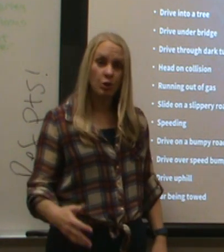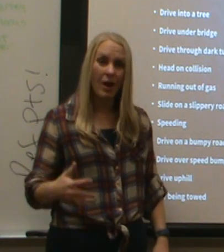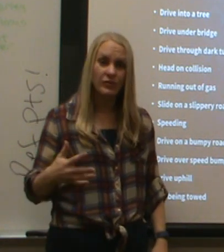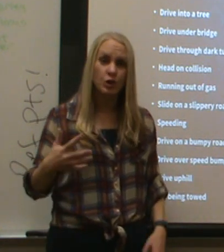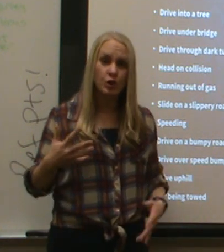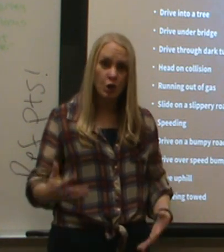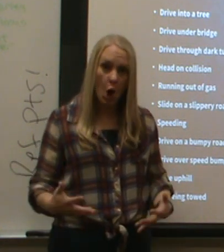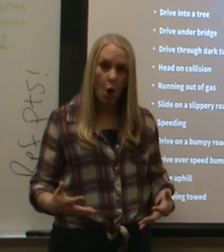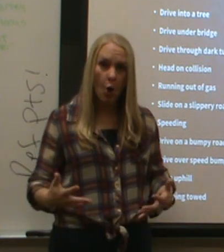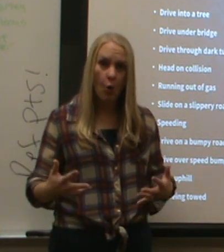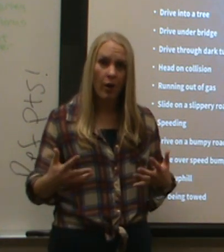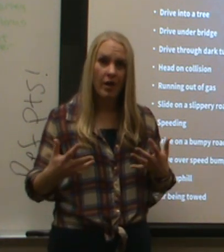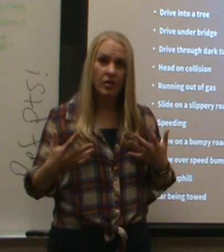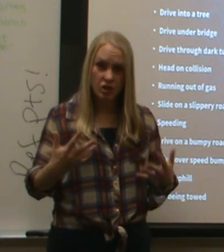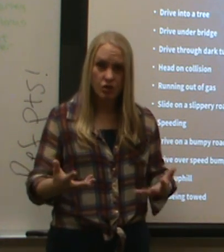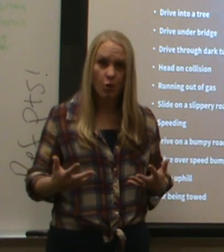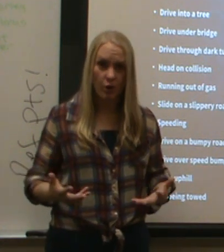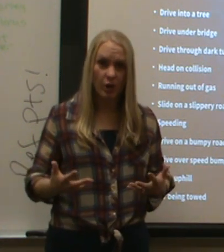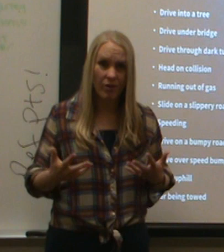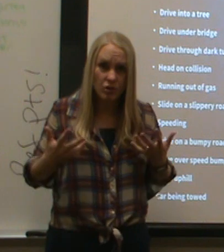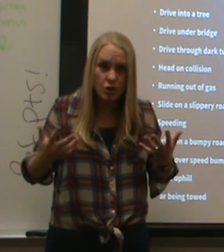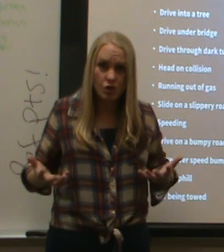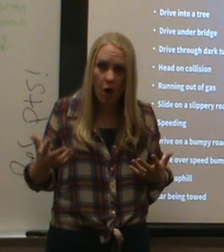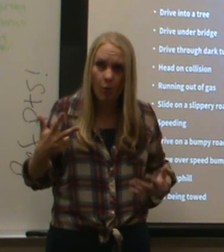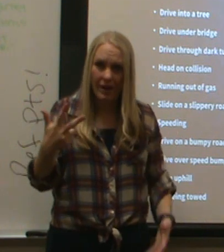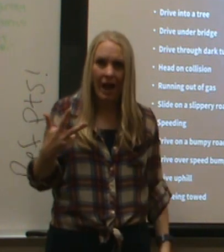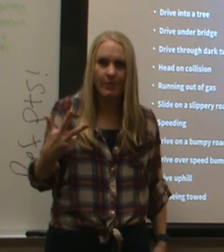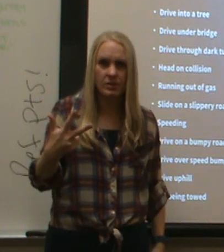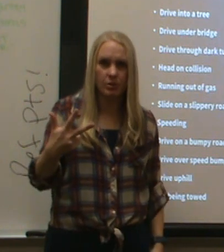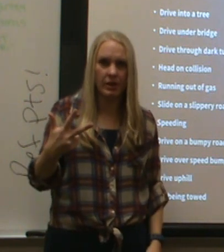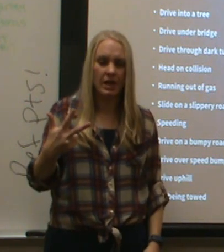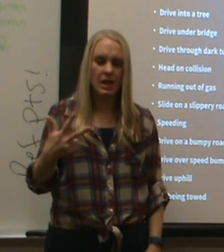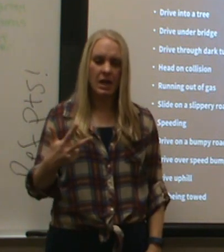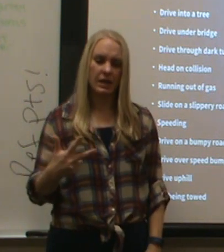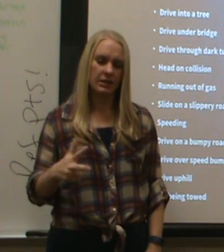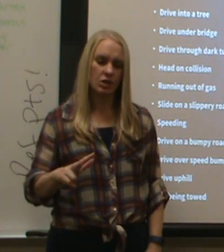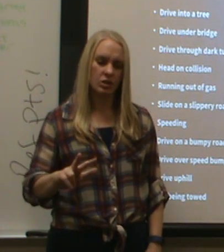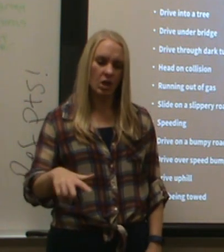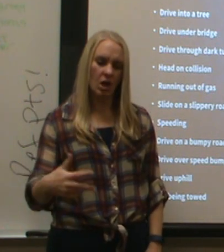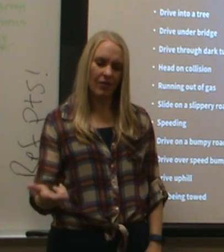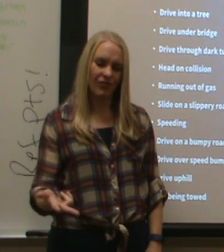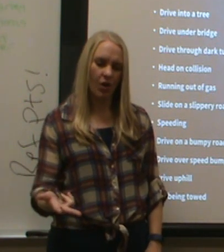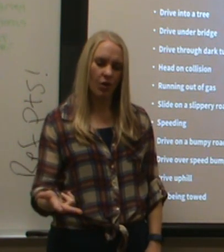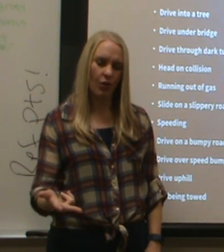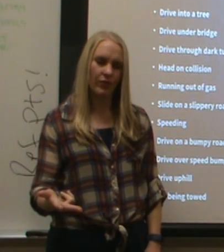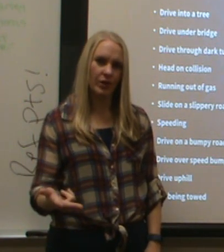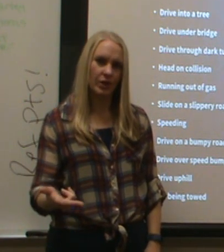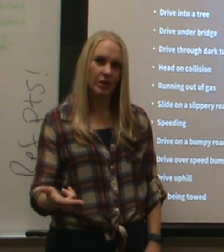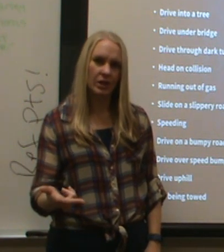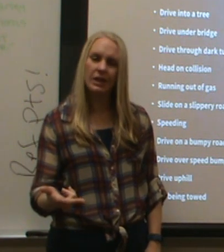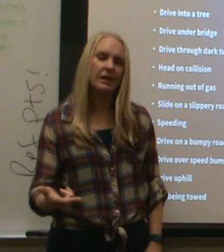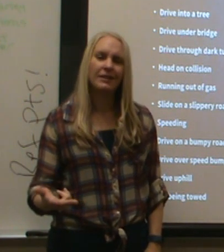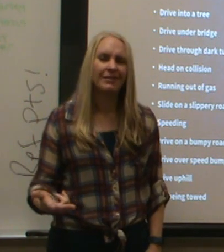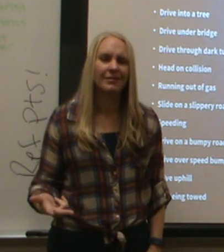have to show the story. You have to show what happens to it. It doesn't just go over.